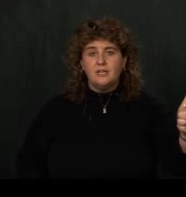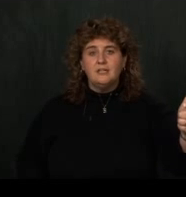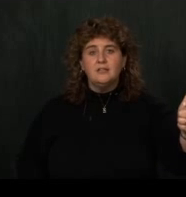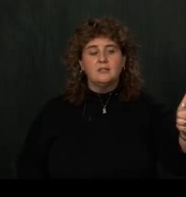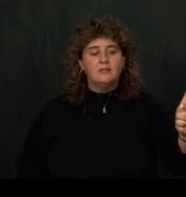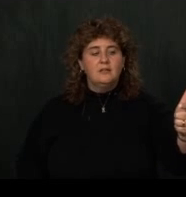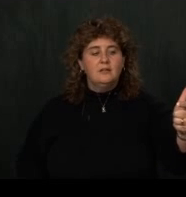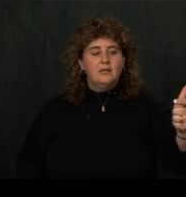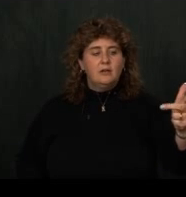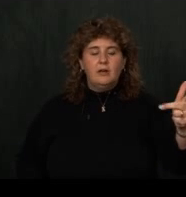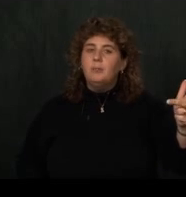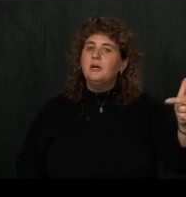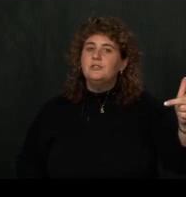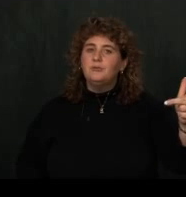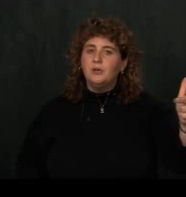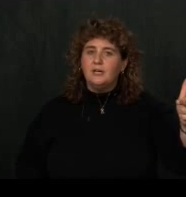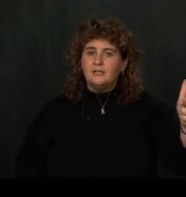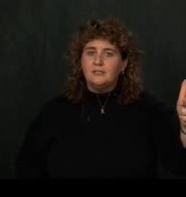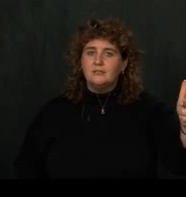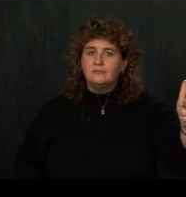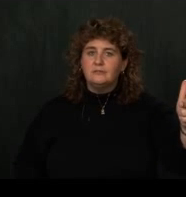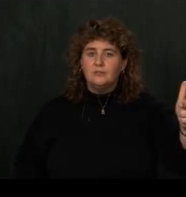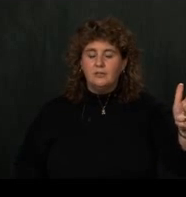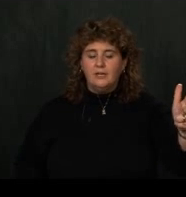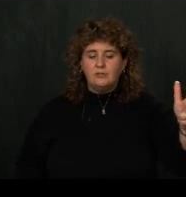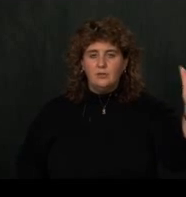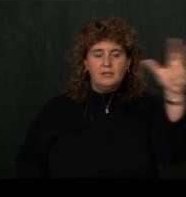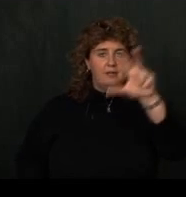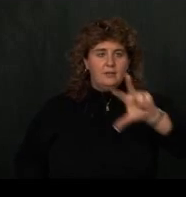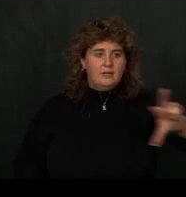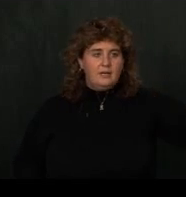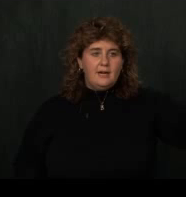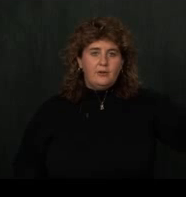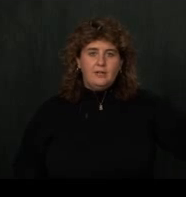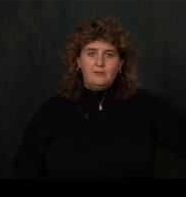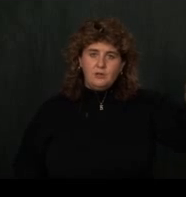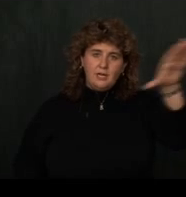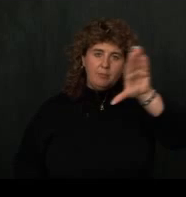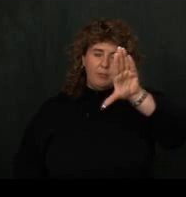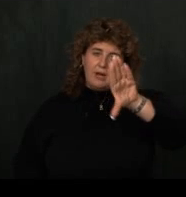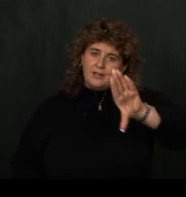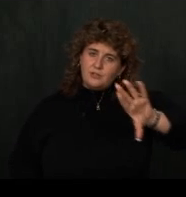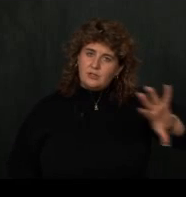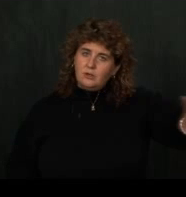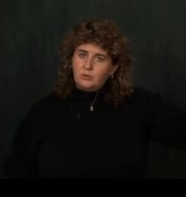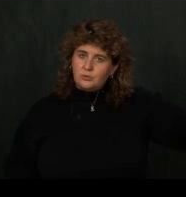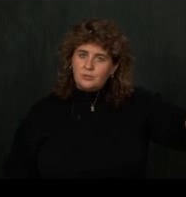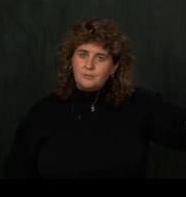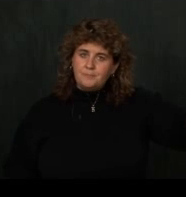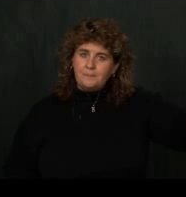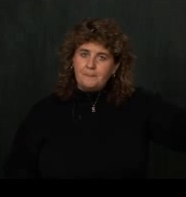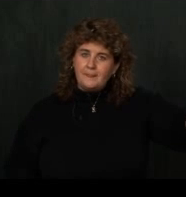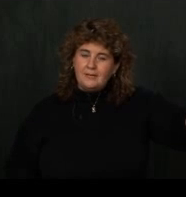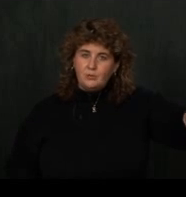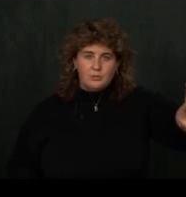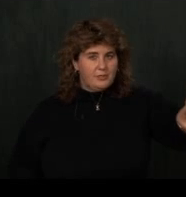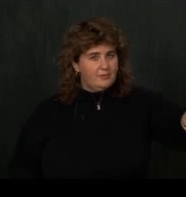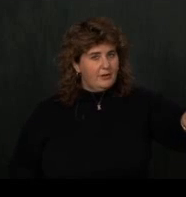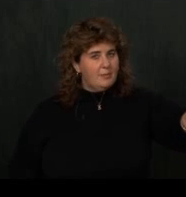Moraxella. Gram-positive rods, all right? So that, now, if you can memorize those, which wasn't very